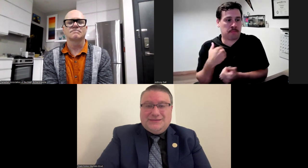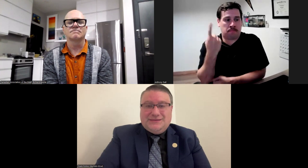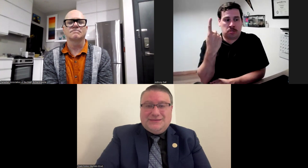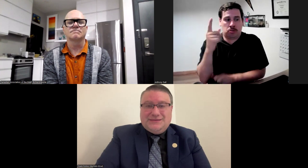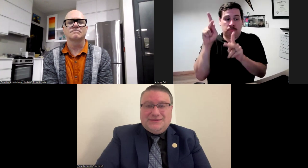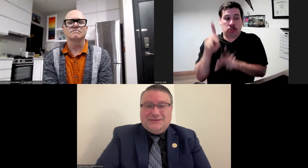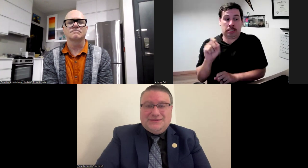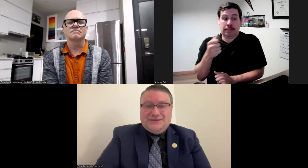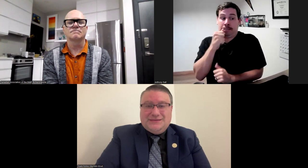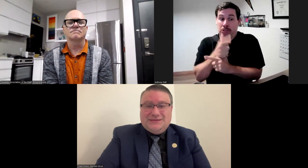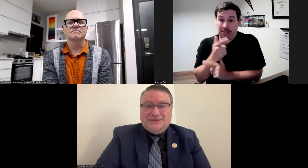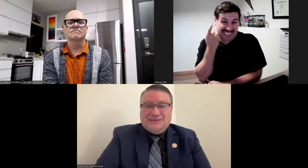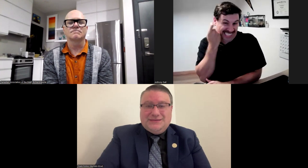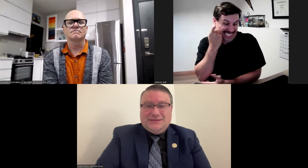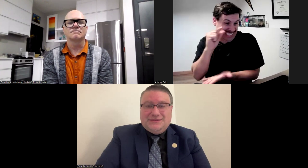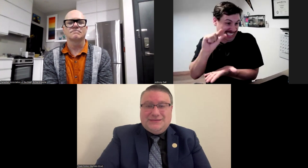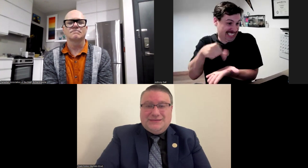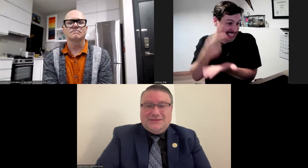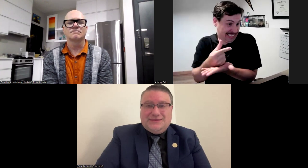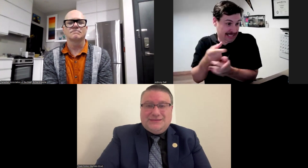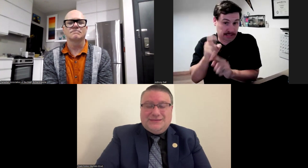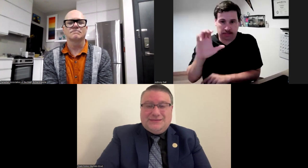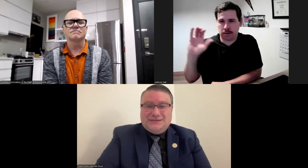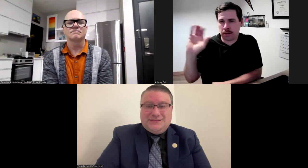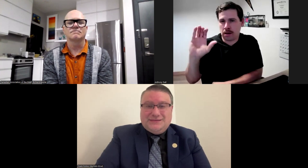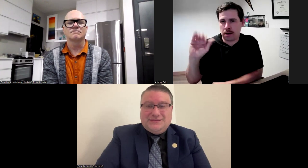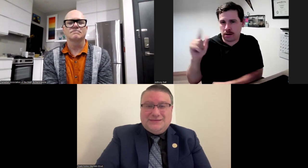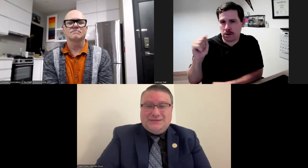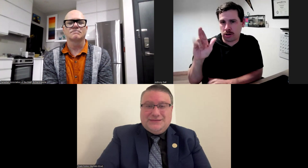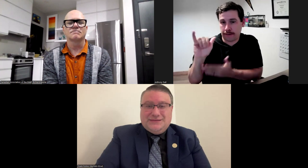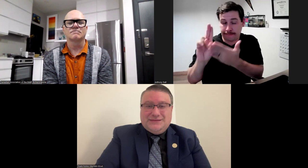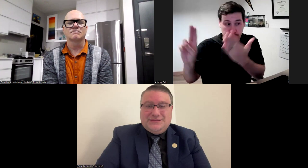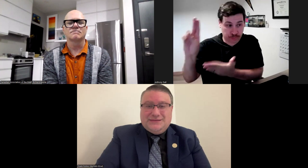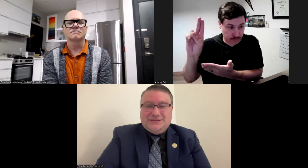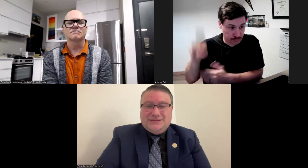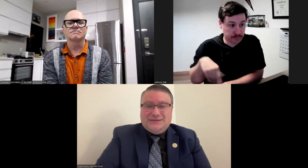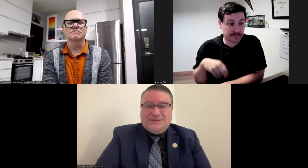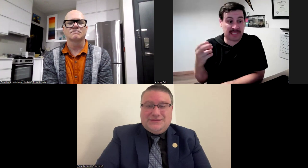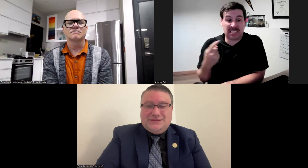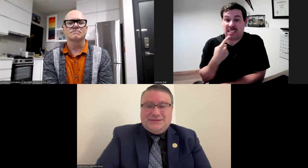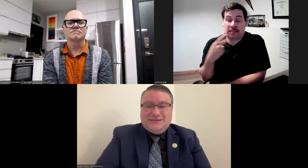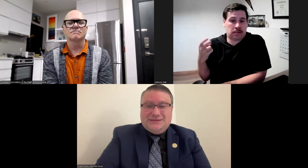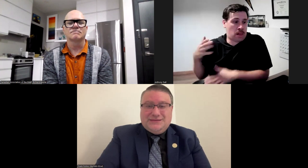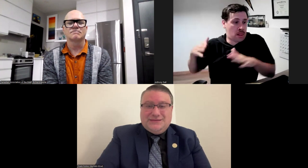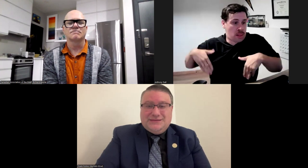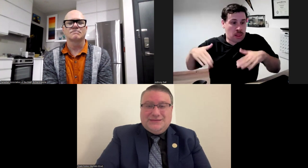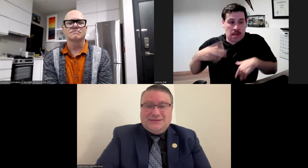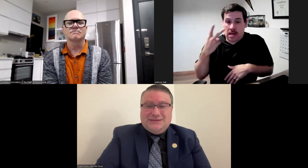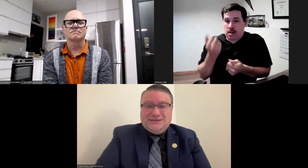lead to legislative reform to include ASL? I have one person's sister who recently graduated from a Calgary university, and she said